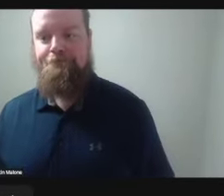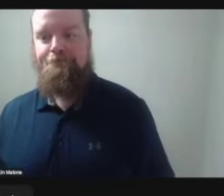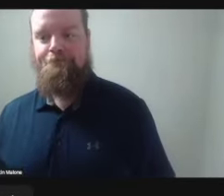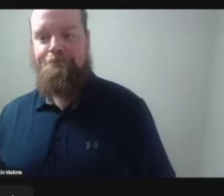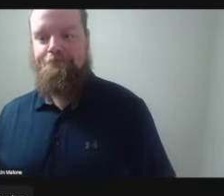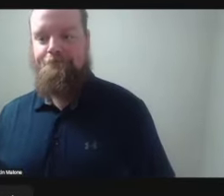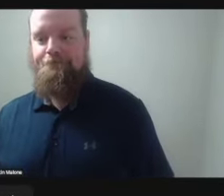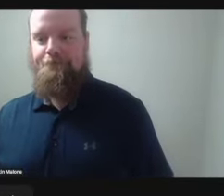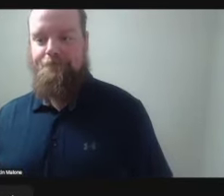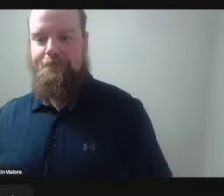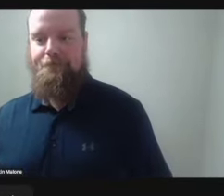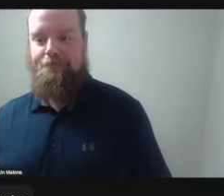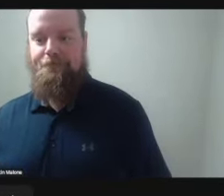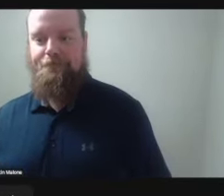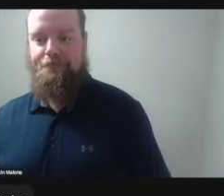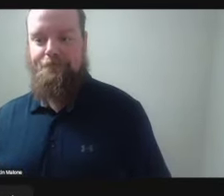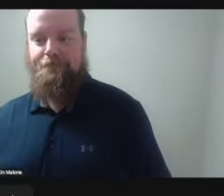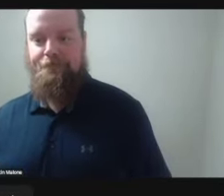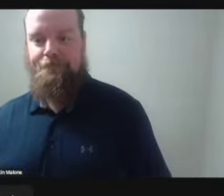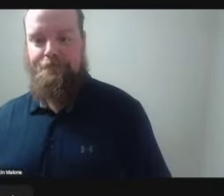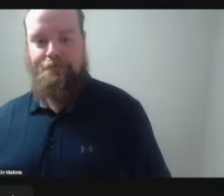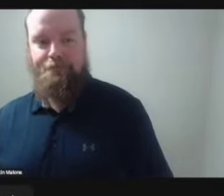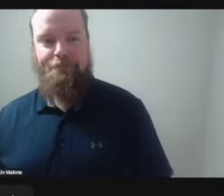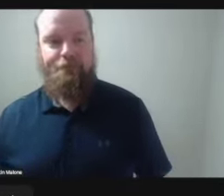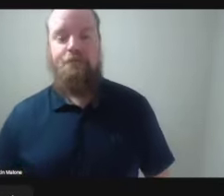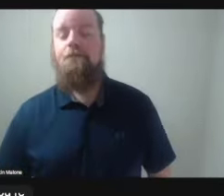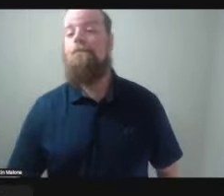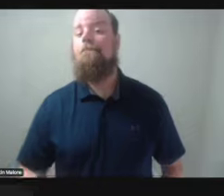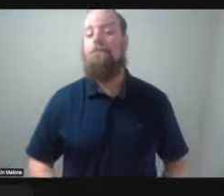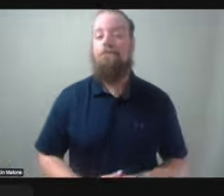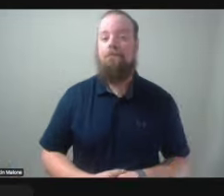with marginalized individual groups.